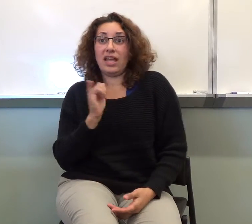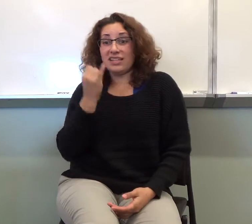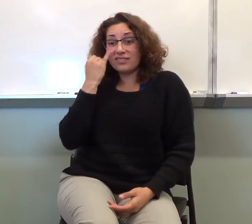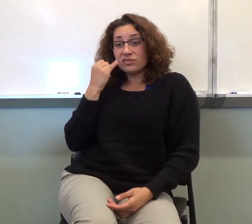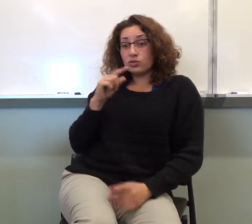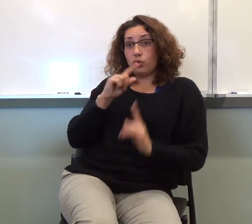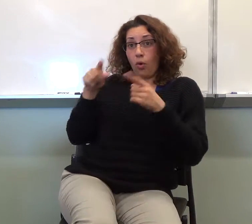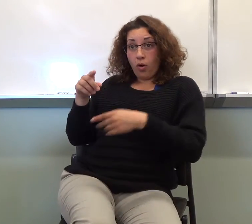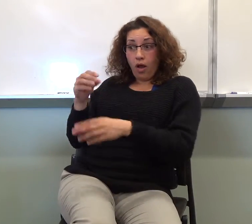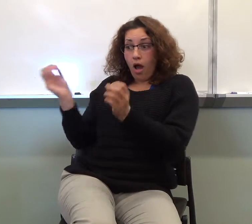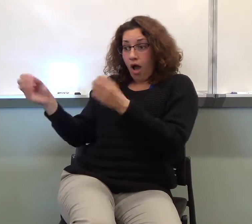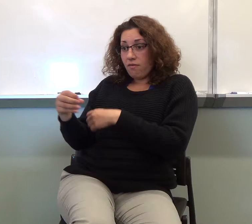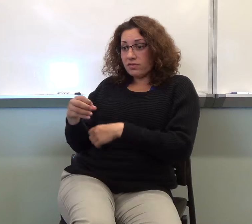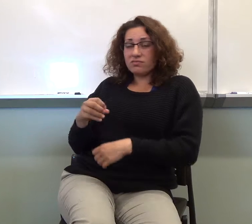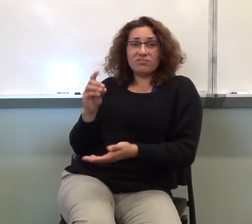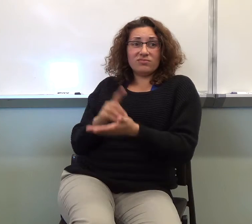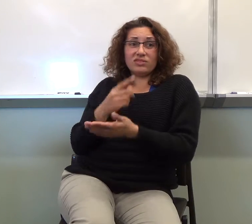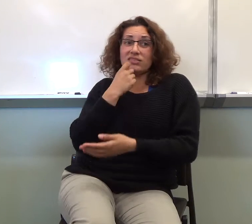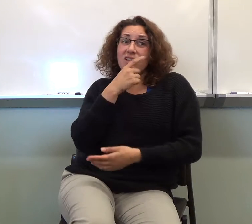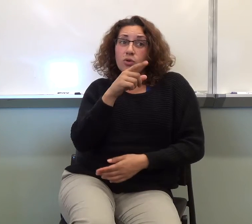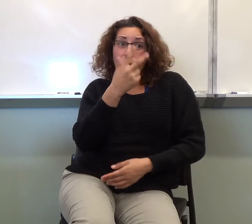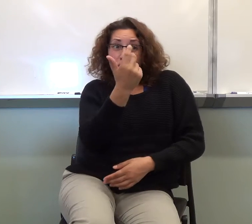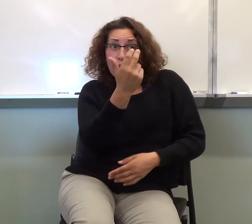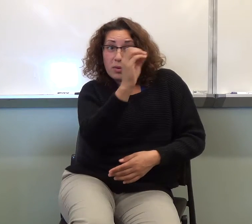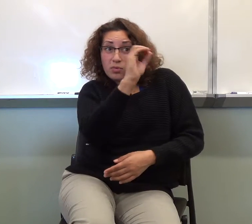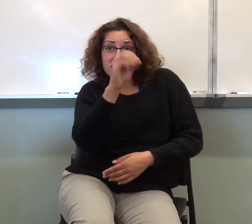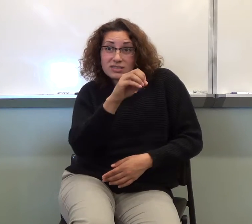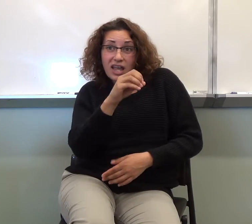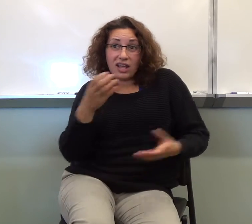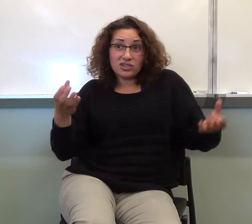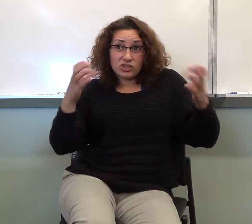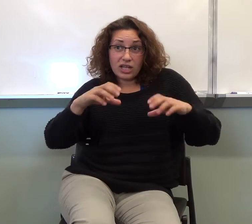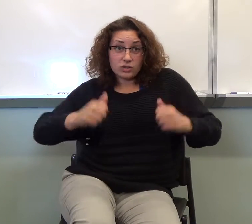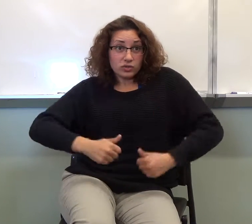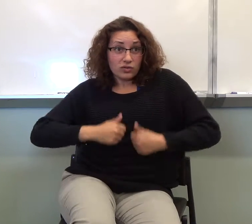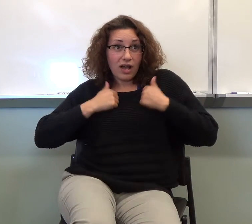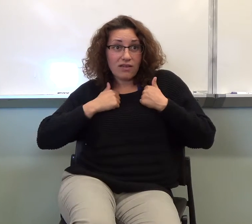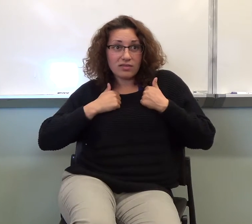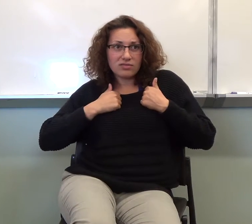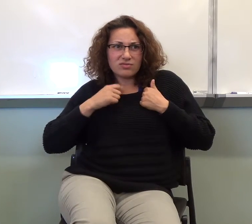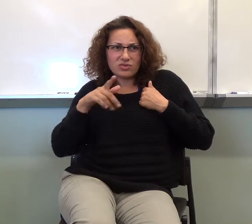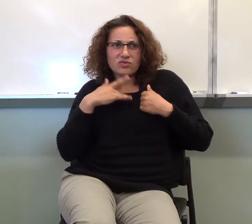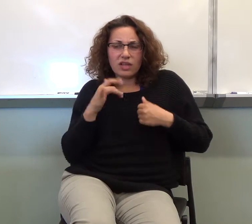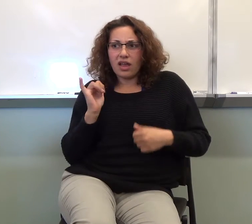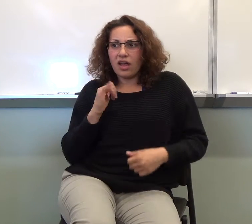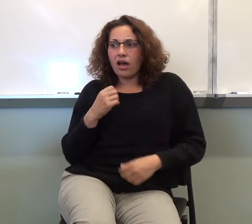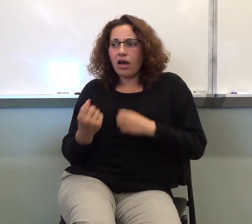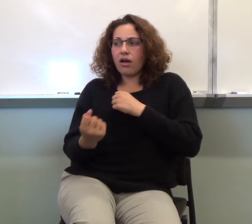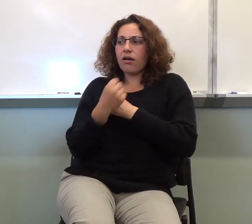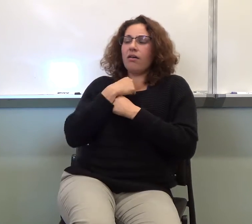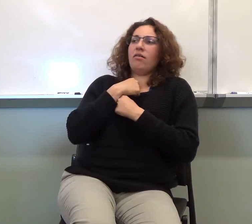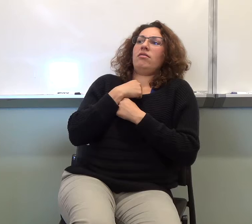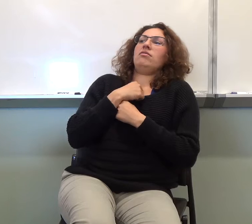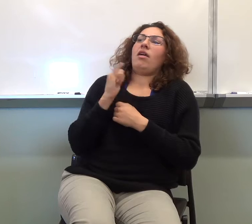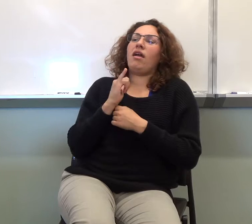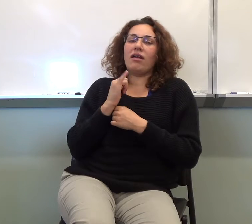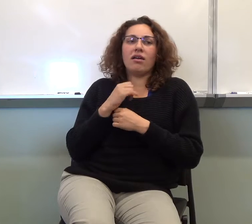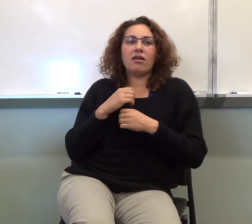probability of survival, and you don't use your attitude well, then you go into depression, right? So this is an abuse